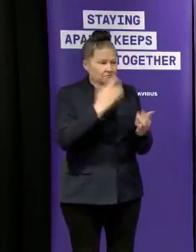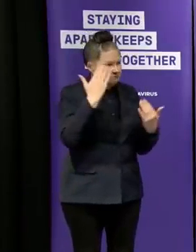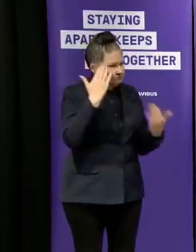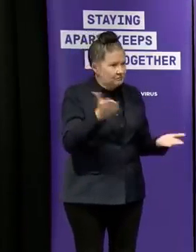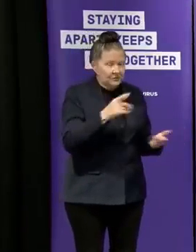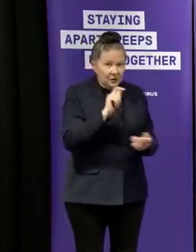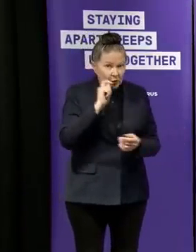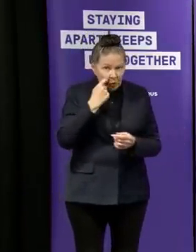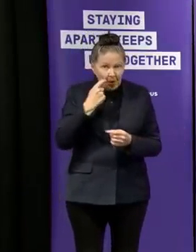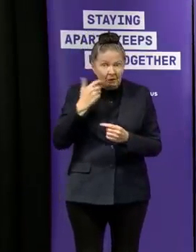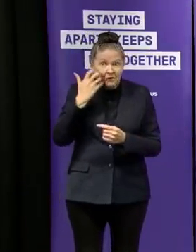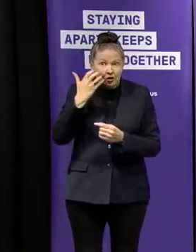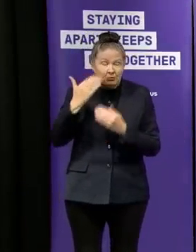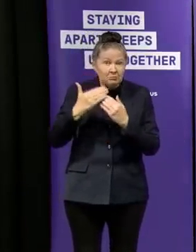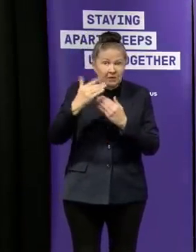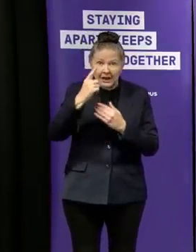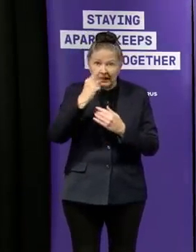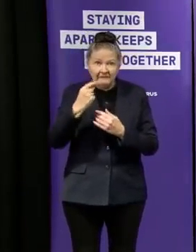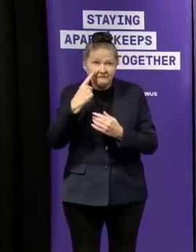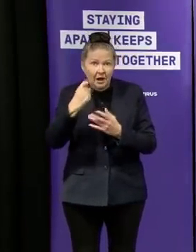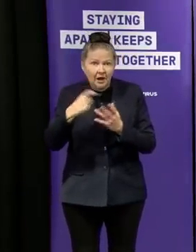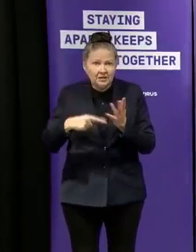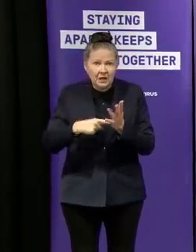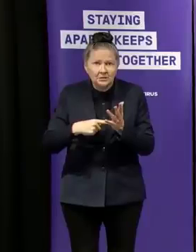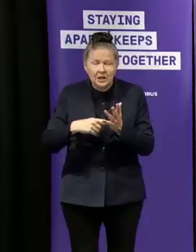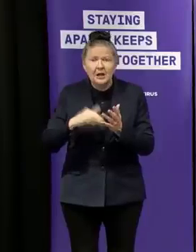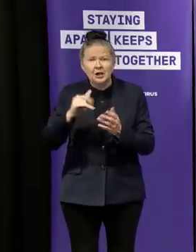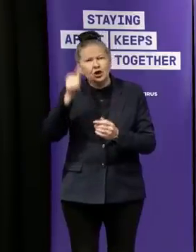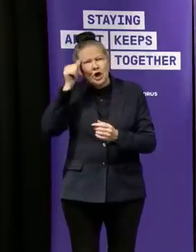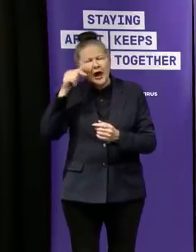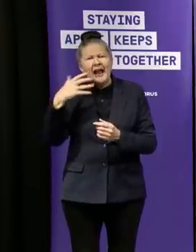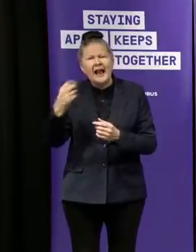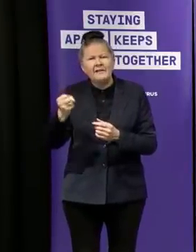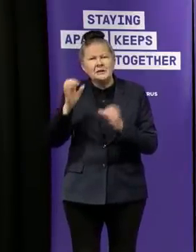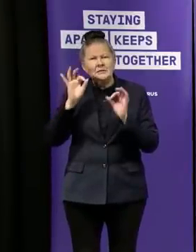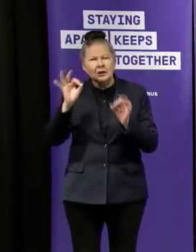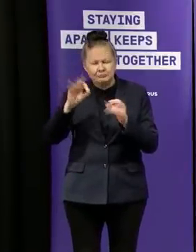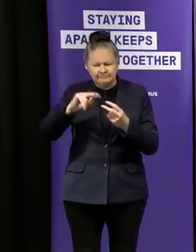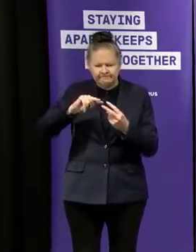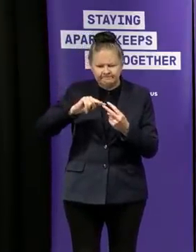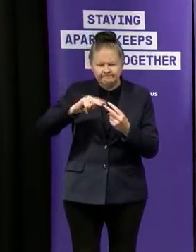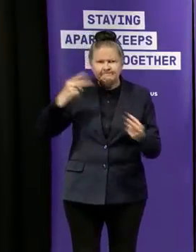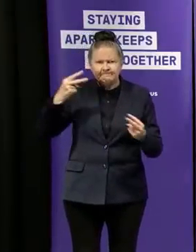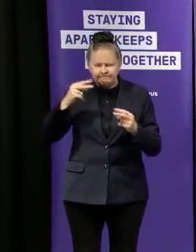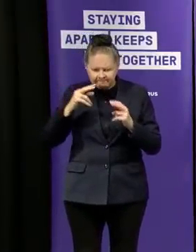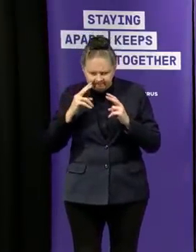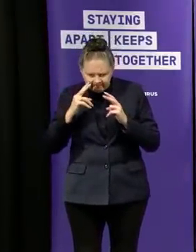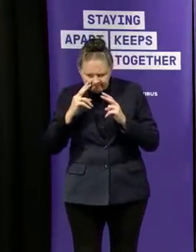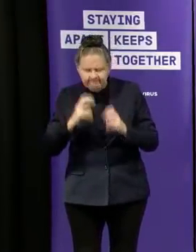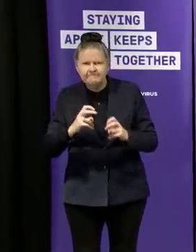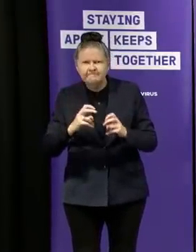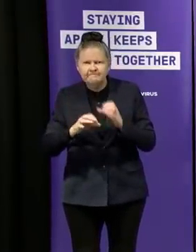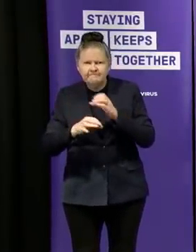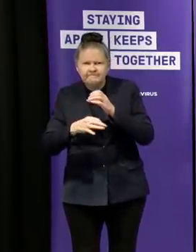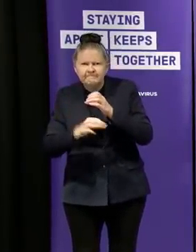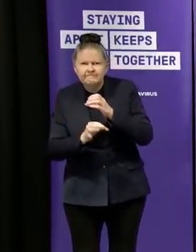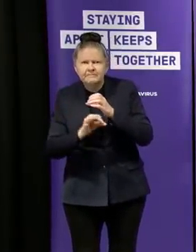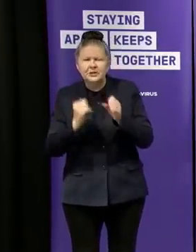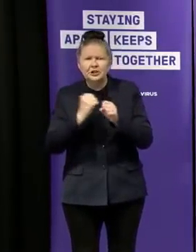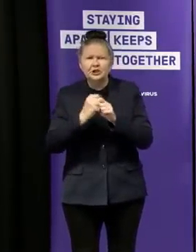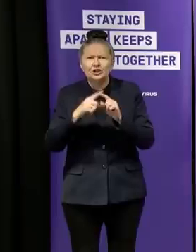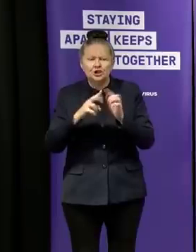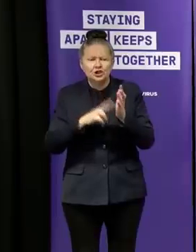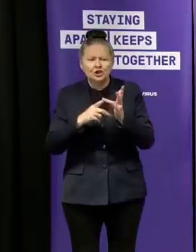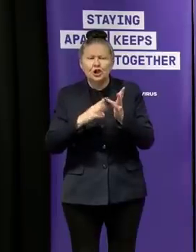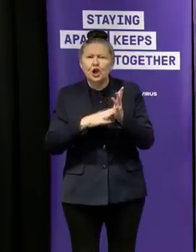ever find out? Well, I think we're always looking. Sometimes the genomics again tells us that it's related to something that we've